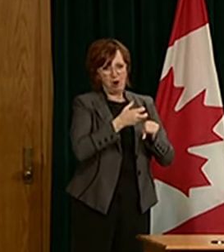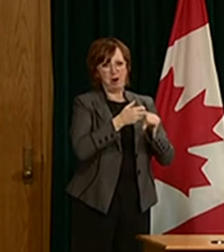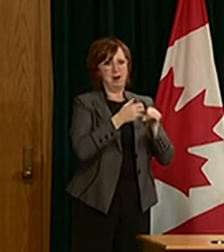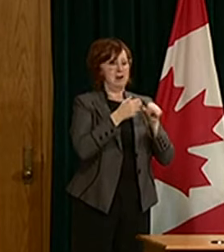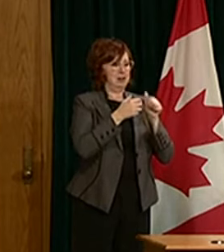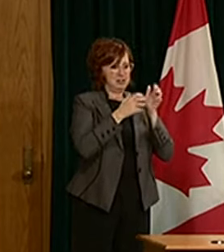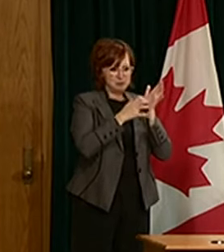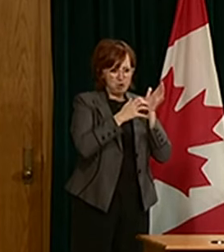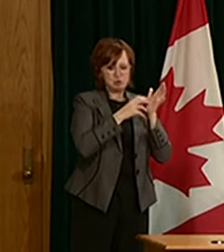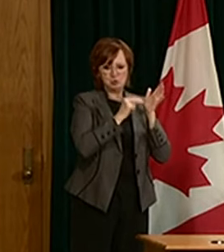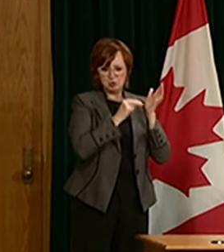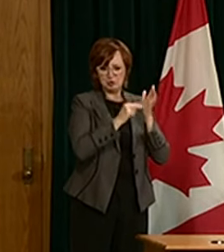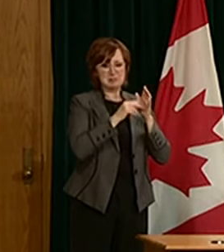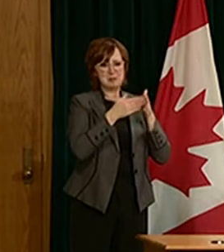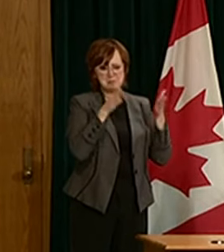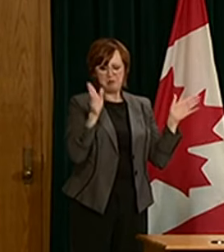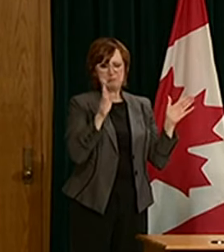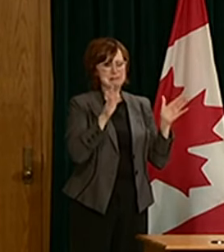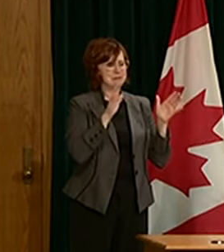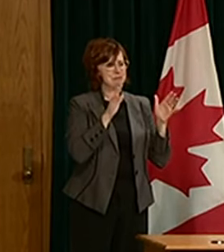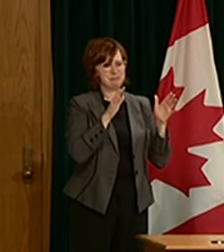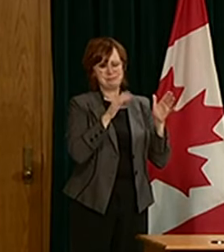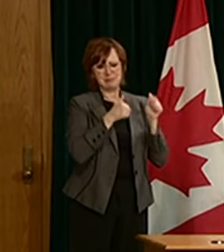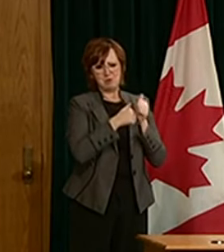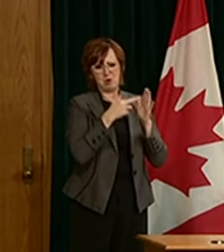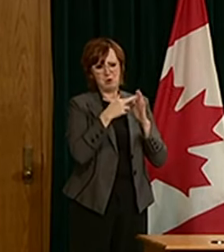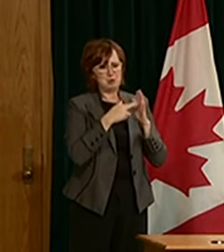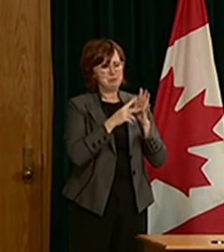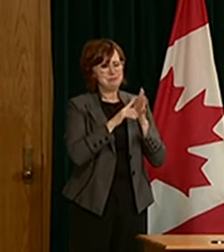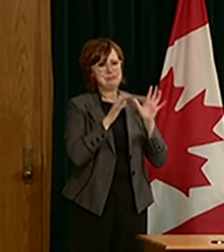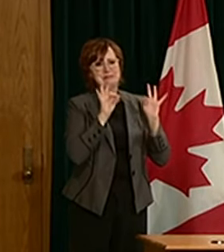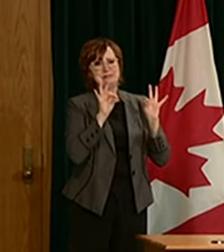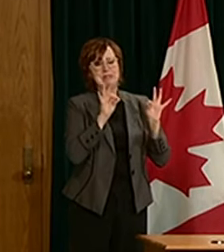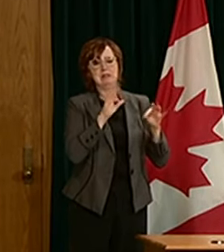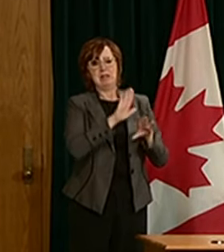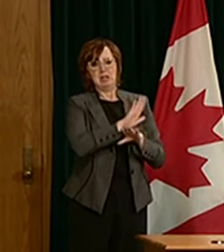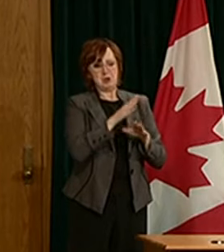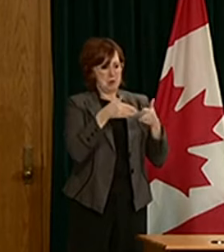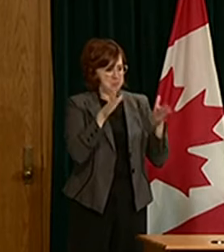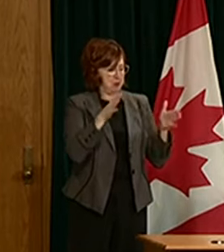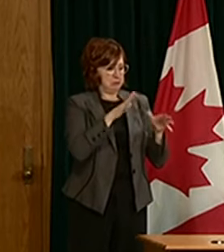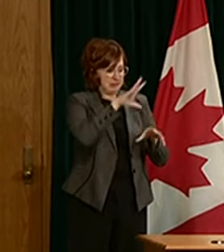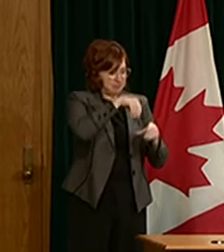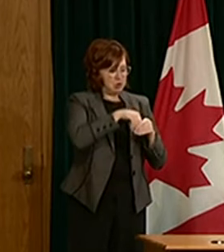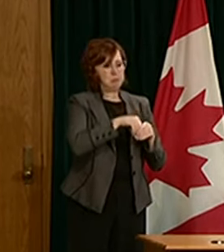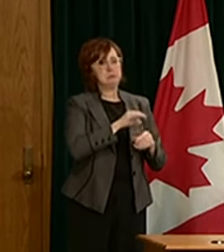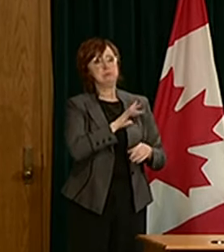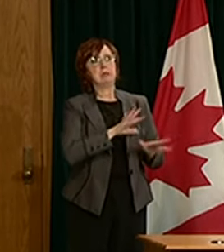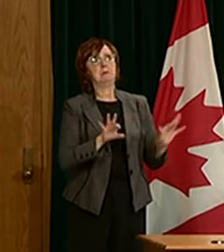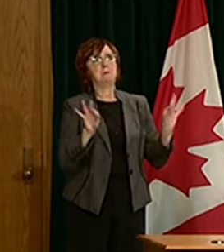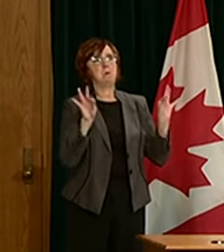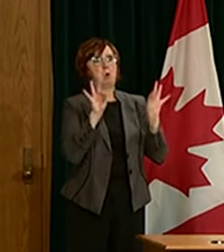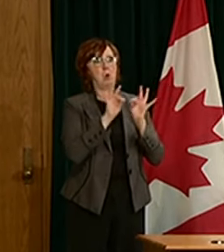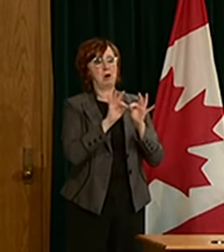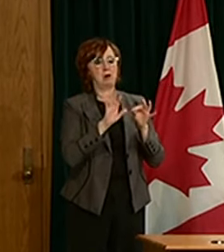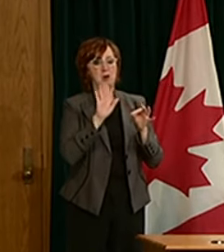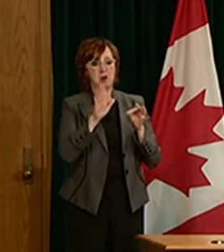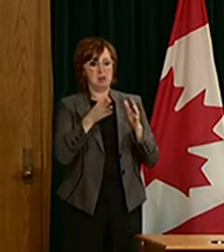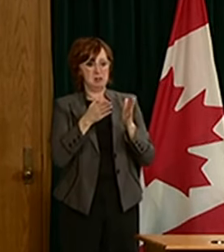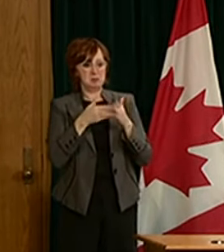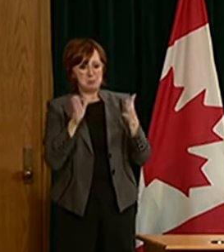However, the public response has the absolute biggest impact on the outcome and the success of this offensive strategy that can't